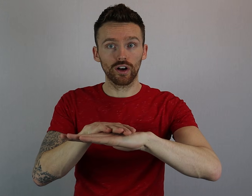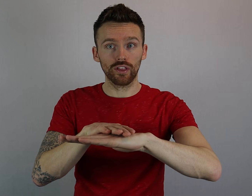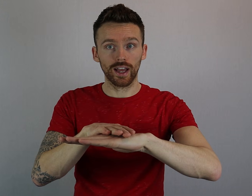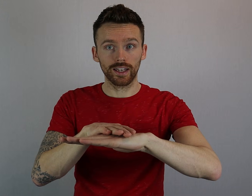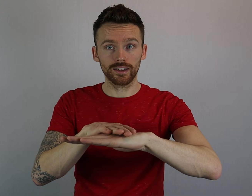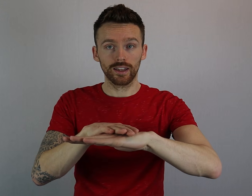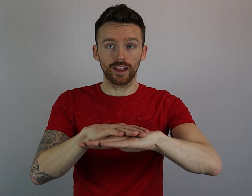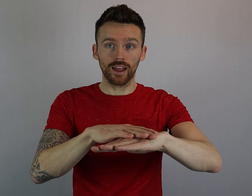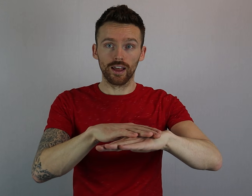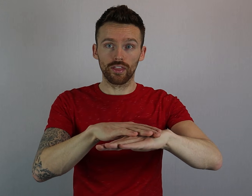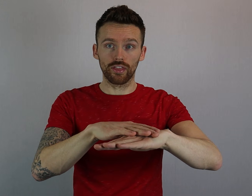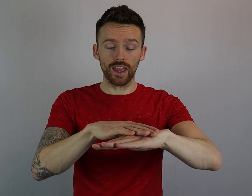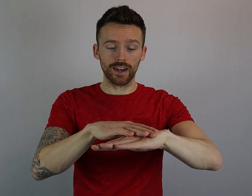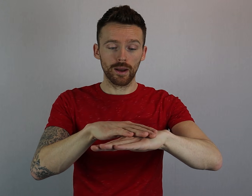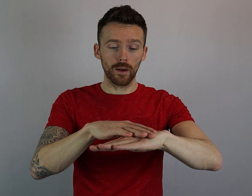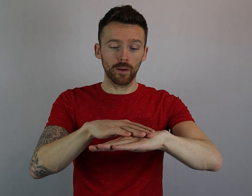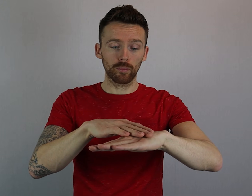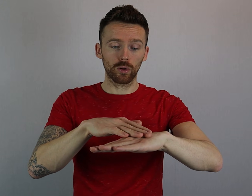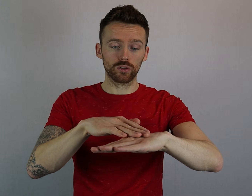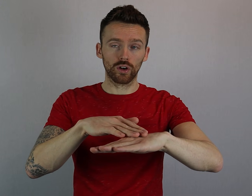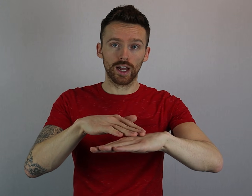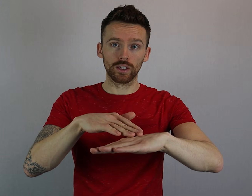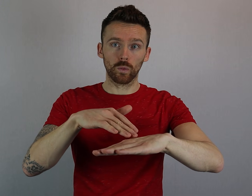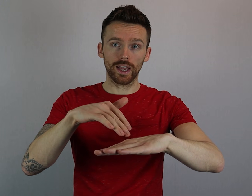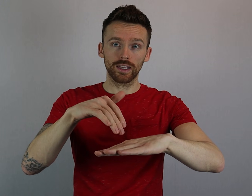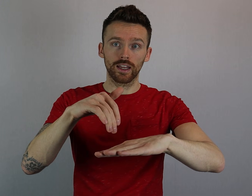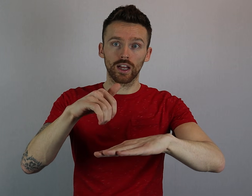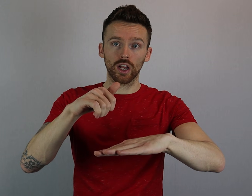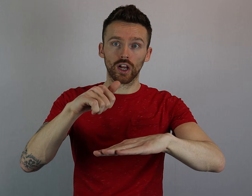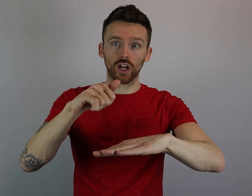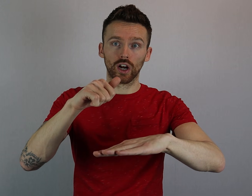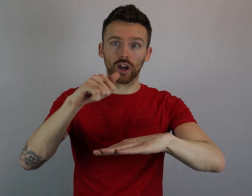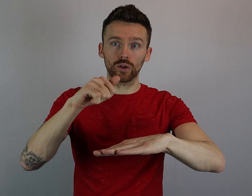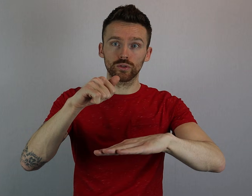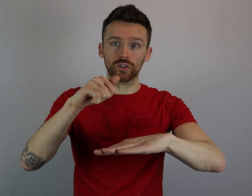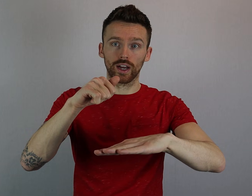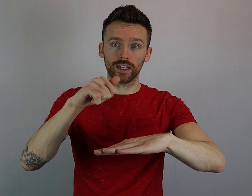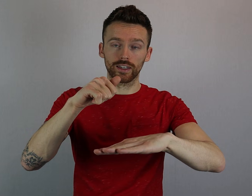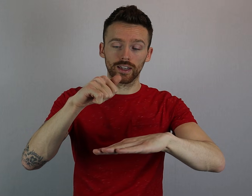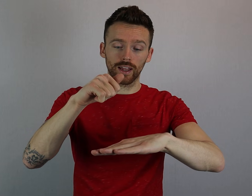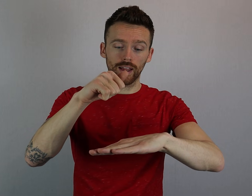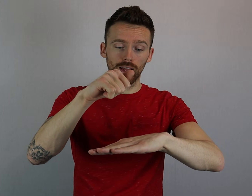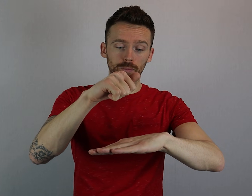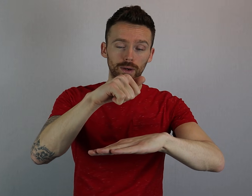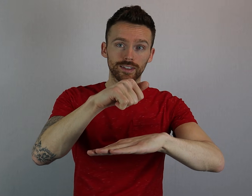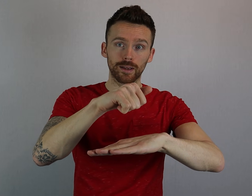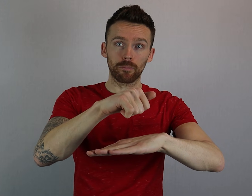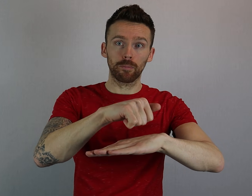other hand, and then pull your hand away, close your hand, and place it